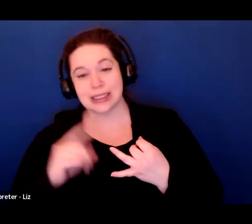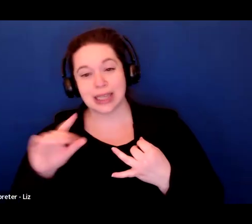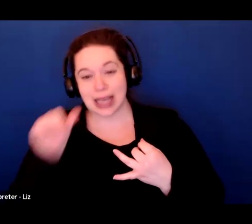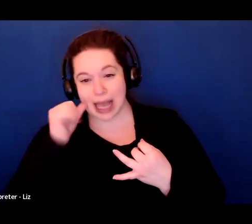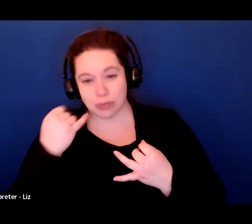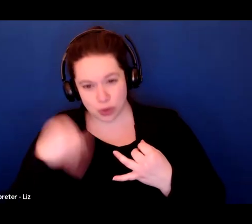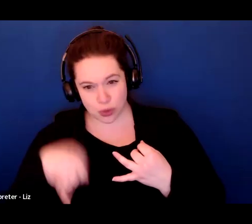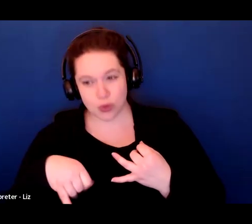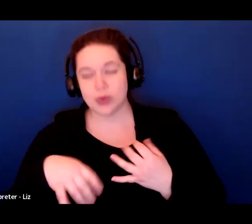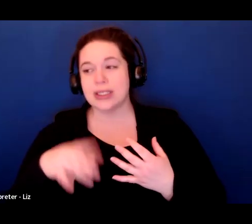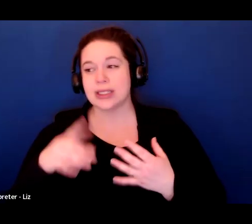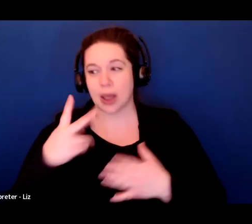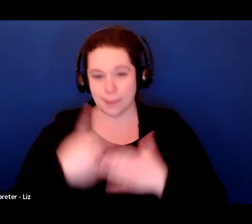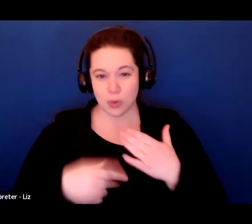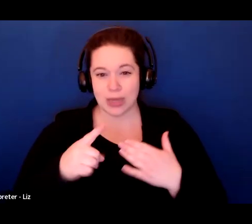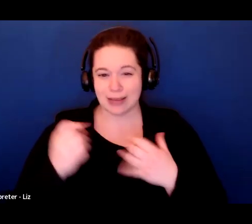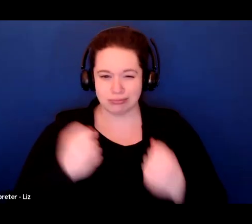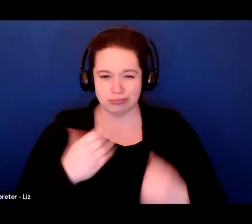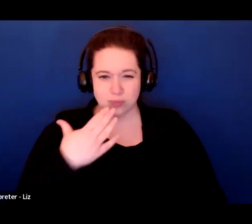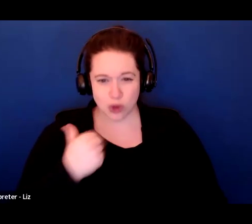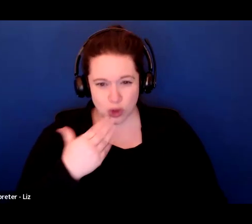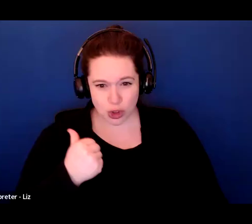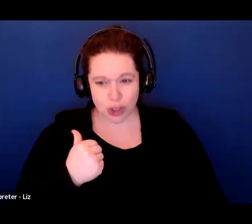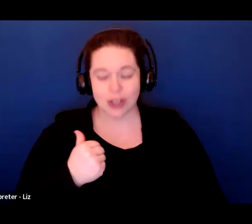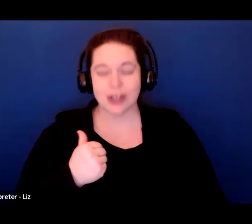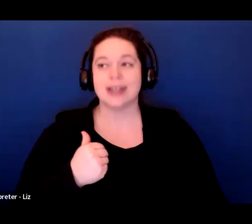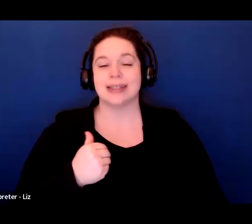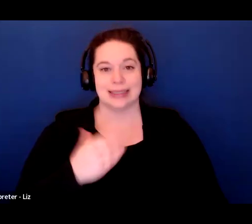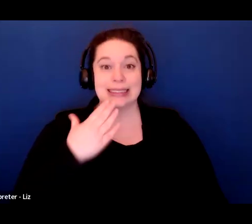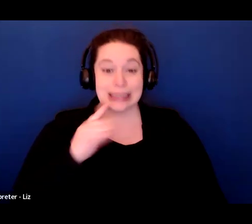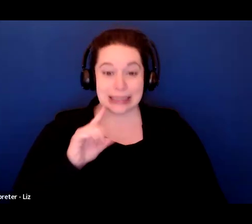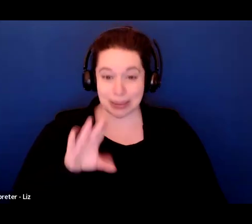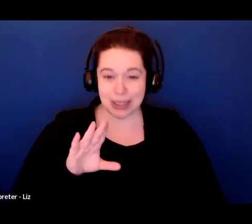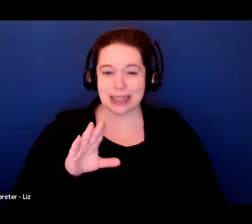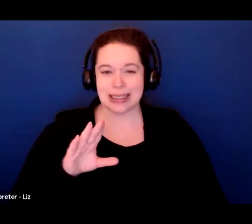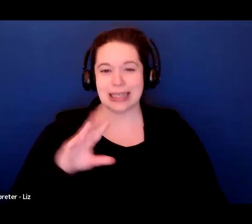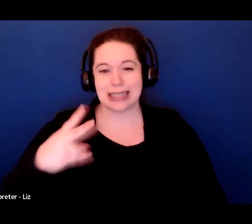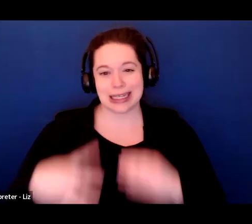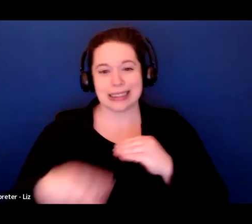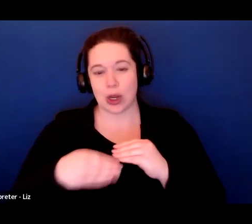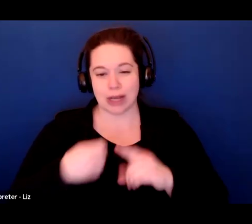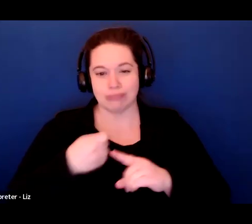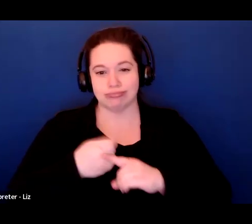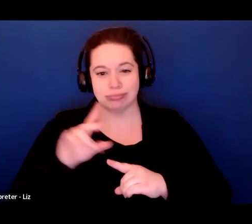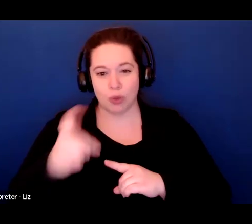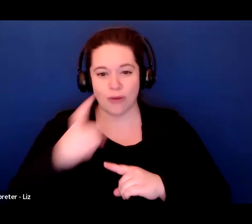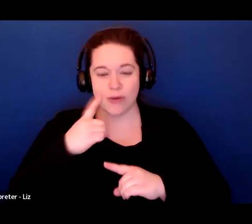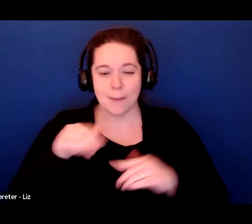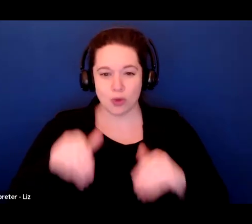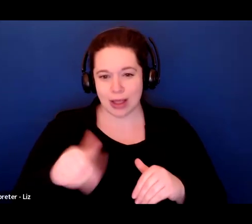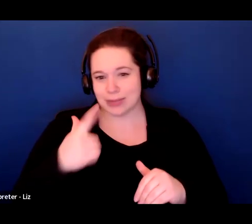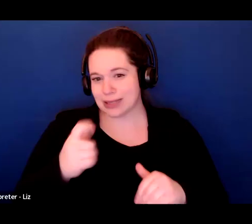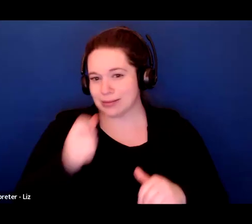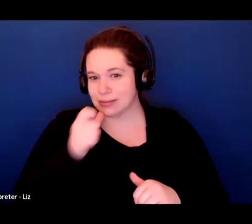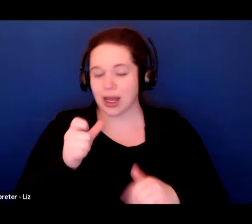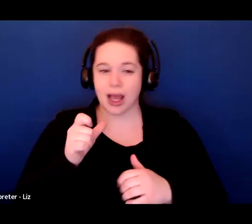paralysis. You can get secondary type 2 diabetes as a secondary complication from paralysis because of not